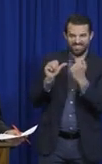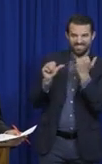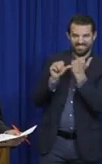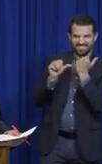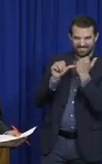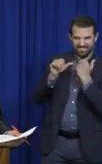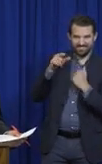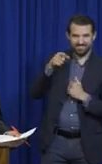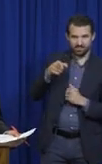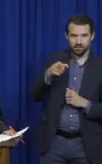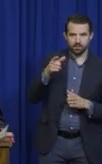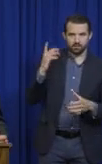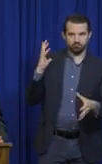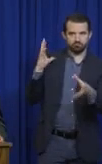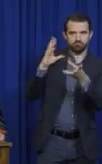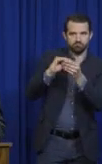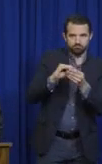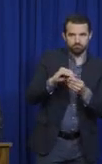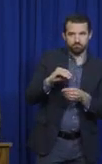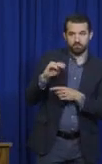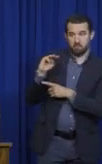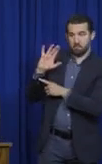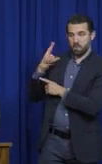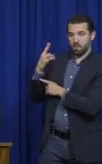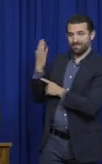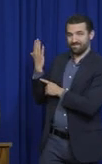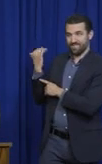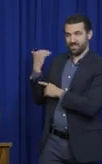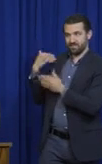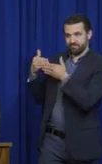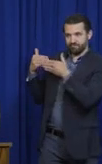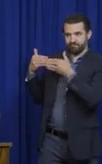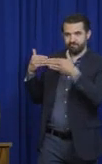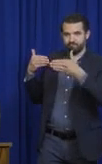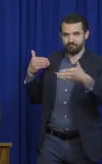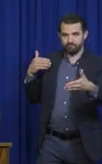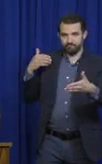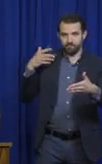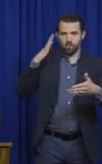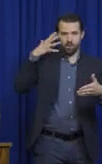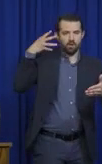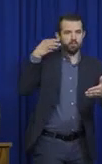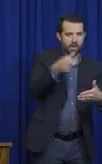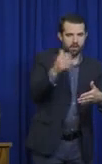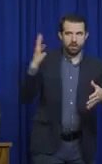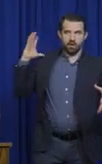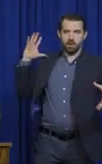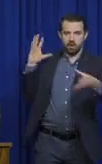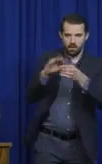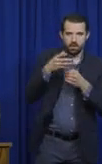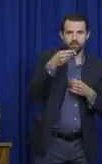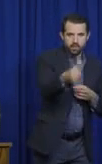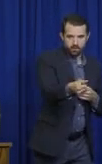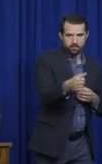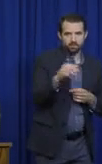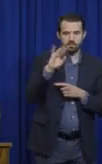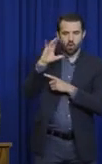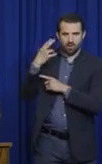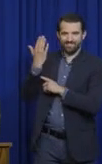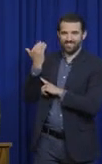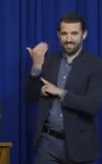15th, but if you lost work earlier than that due to COVID-19, you will be able to